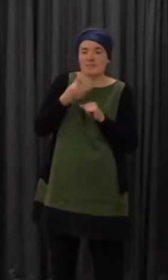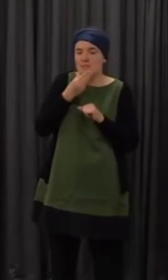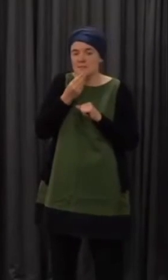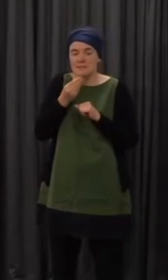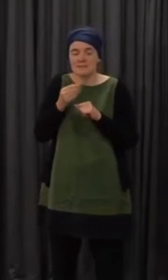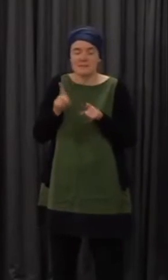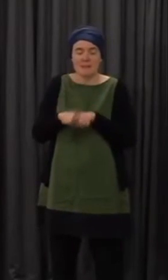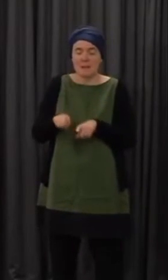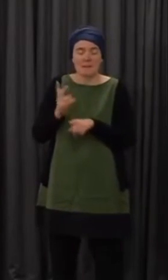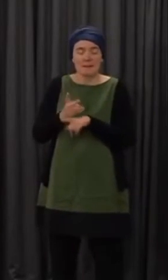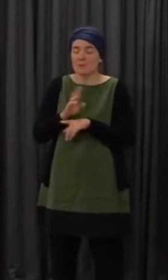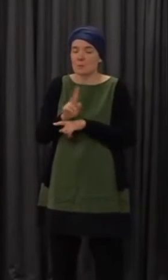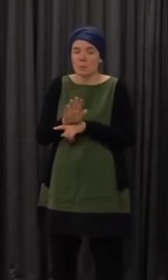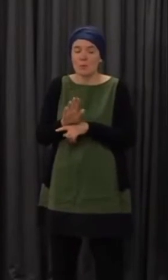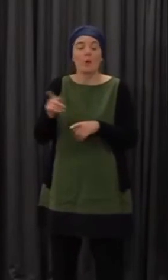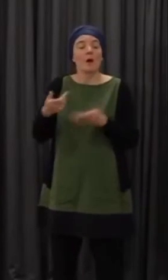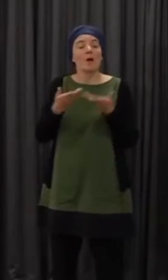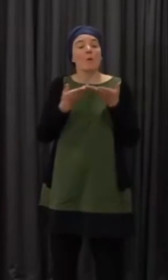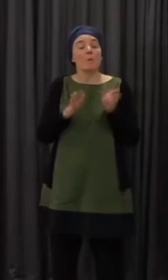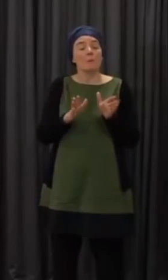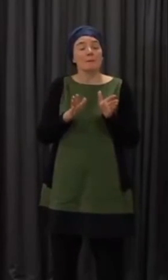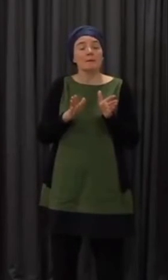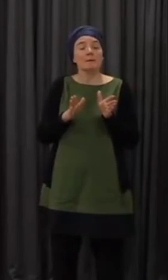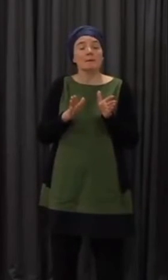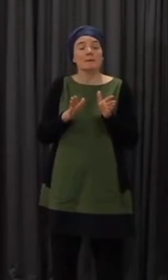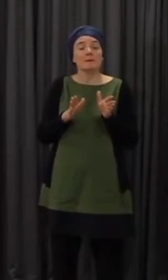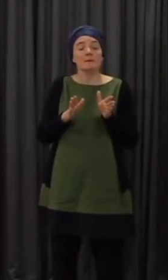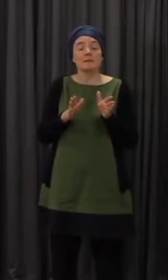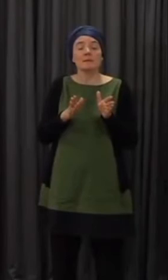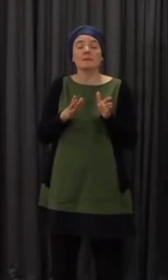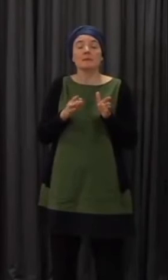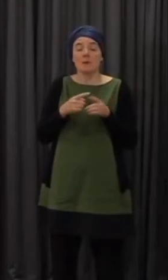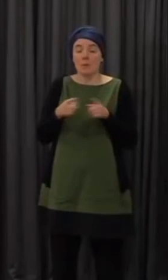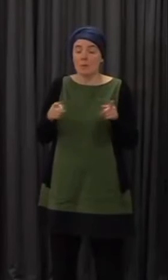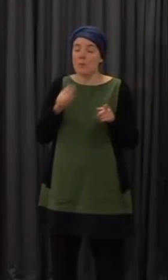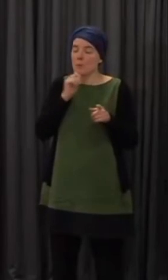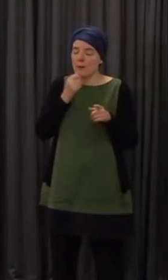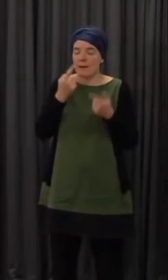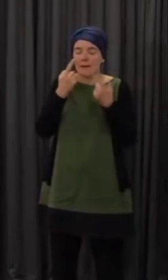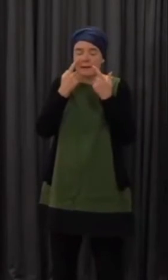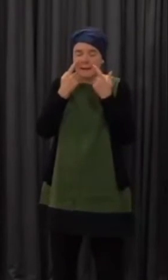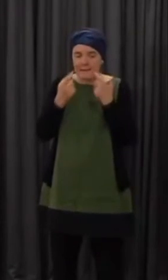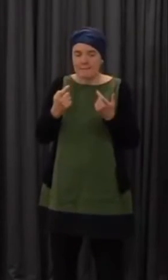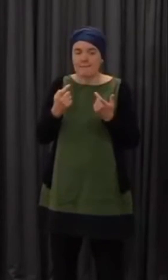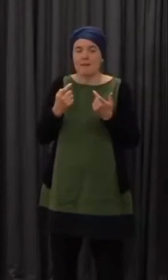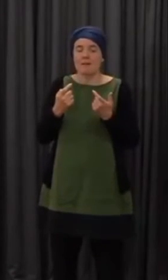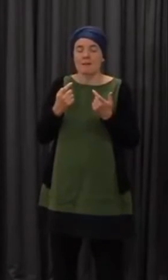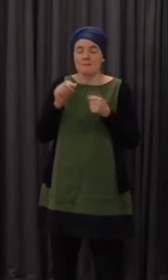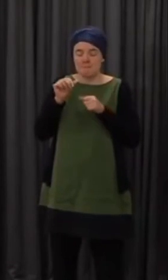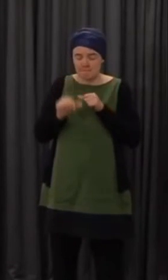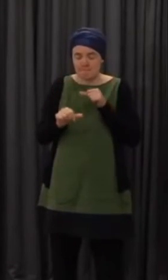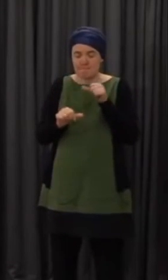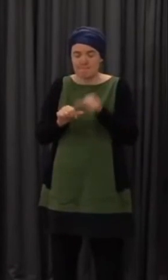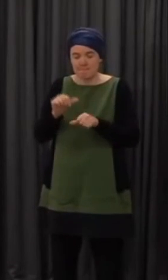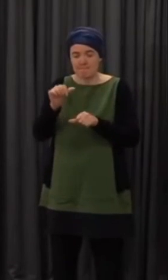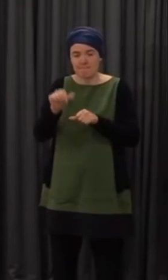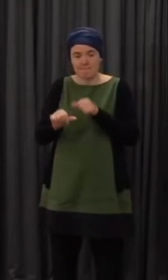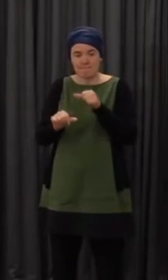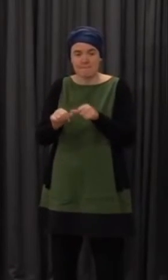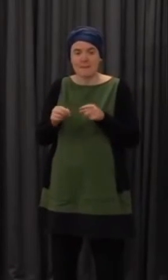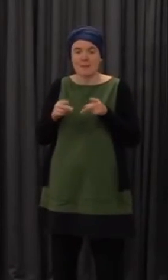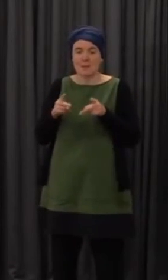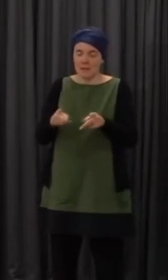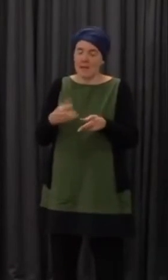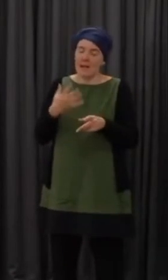to reopen schools, it will be done in a careful and measured way, where new safeguards are built into the